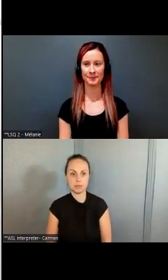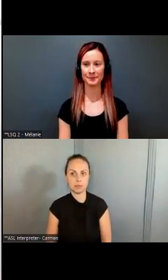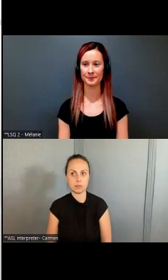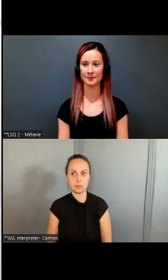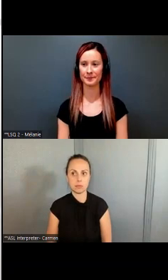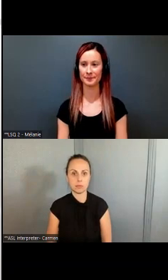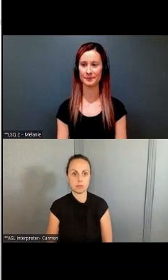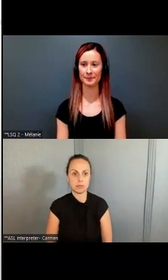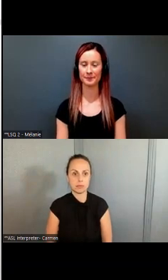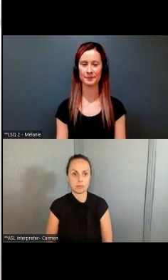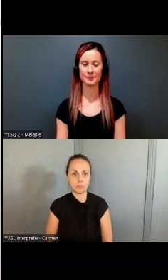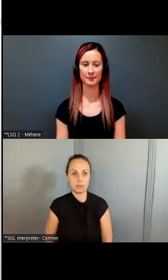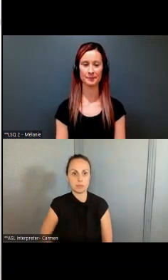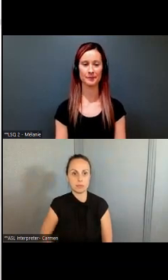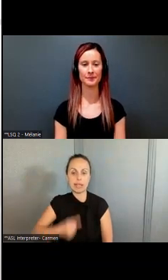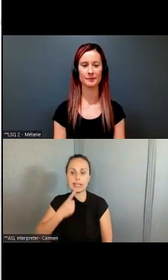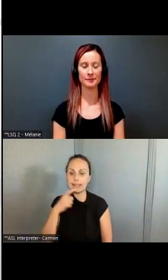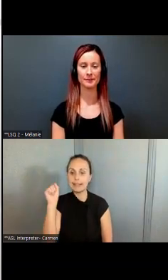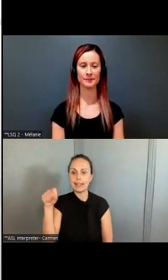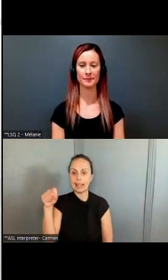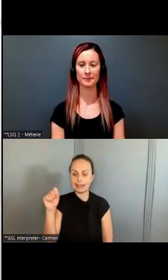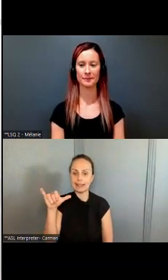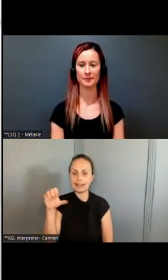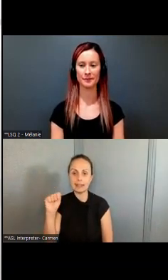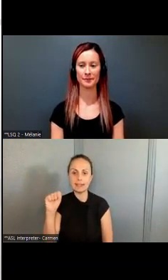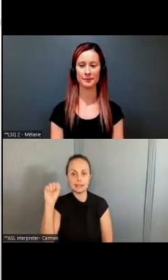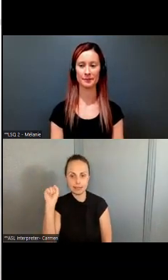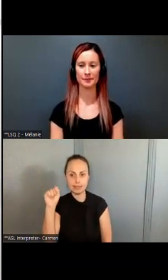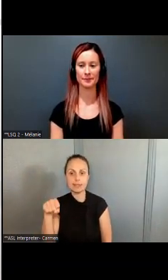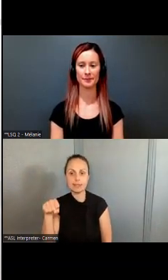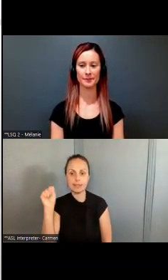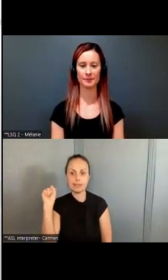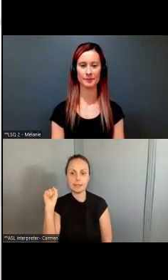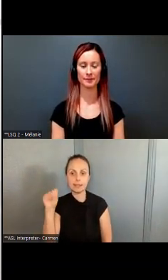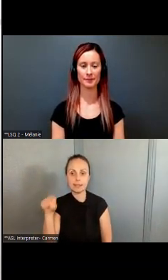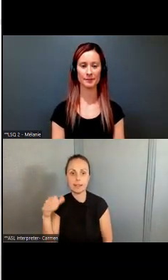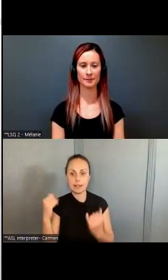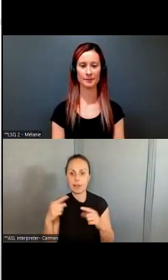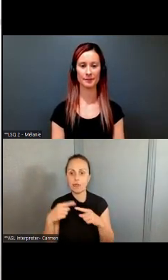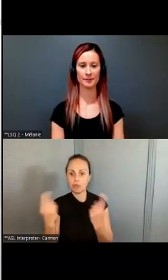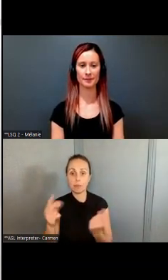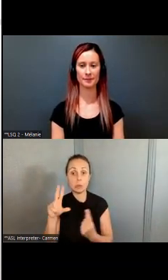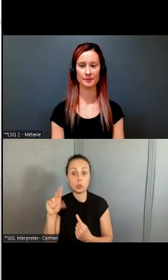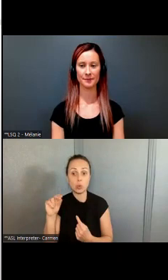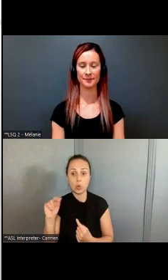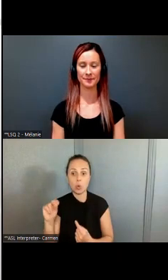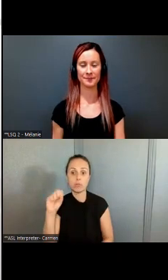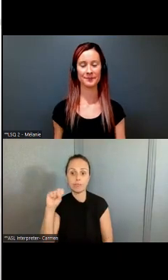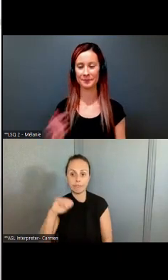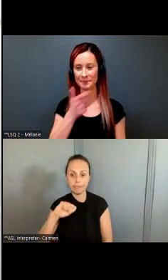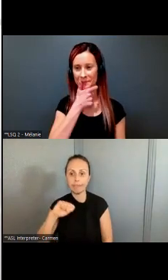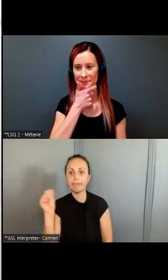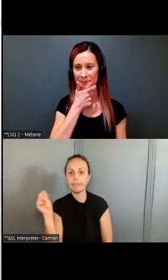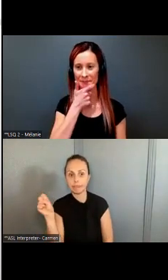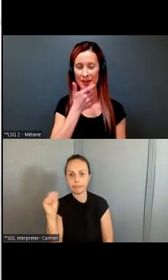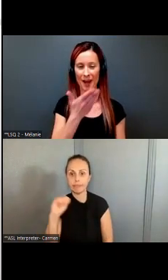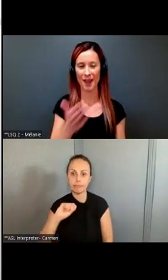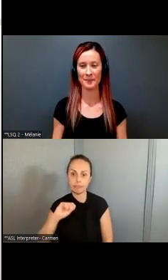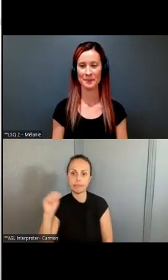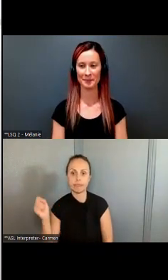We're gonna say yes with the head. And now we're gonna say no with the head. I'm like, yo, no with the head.